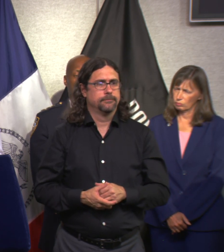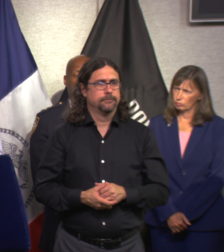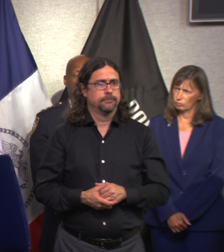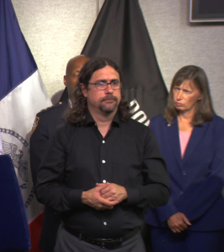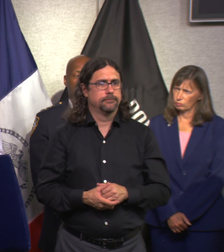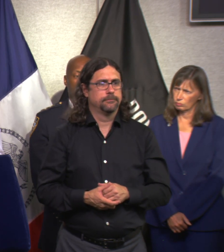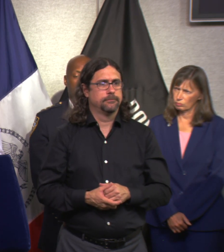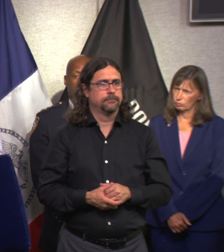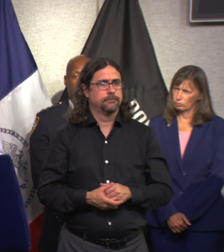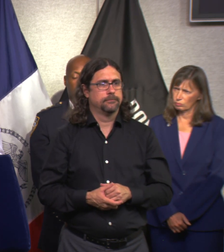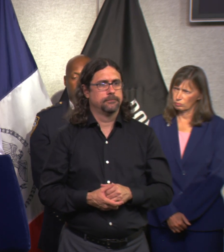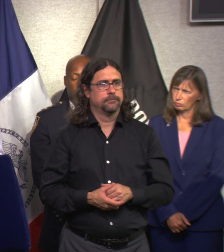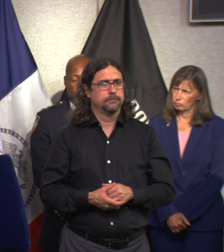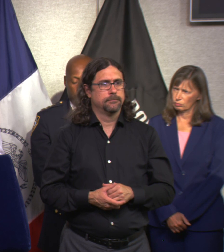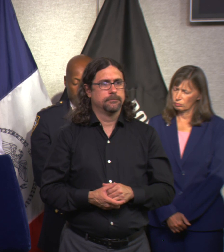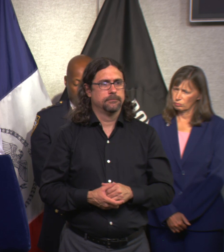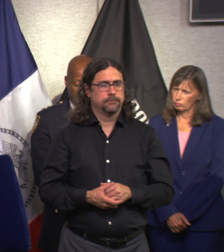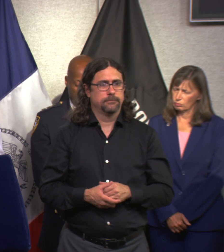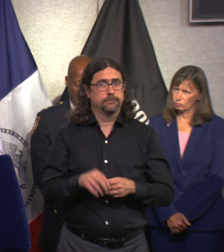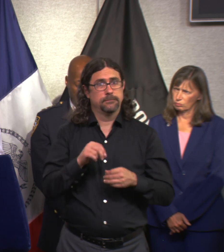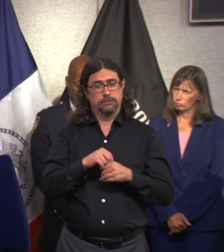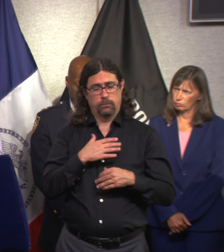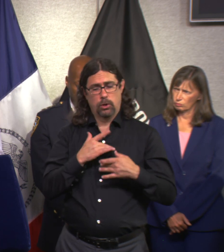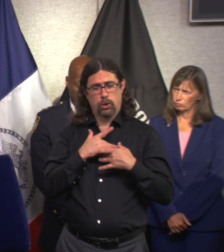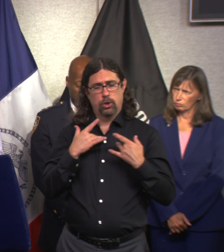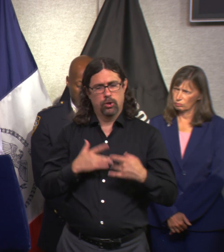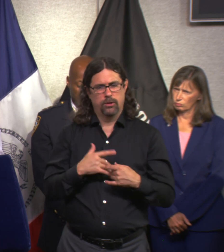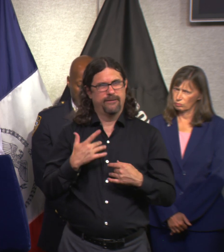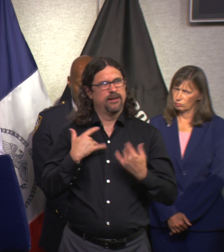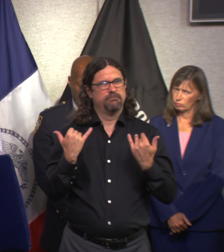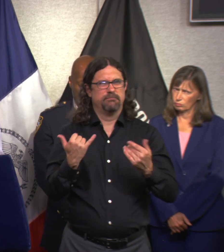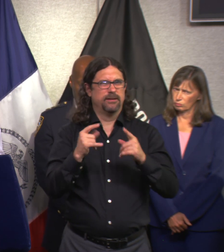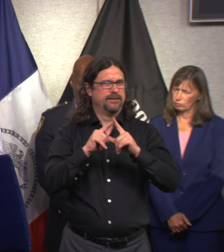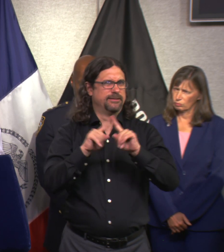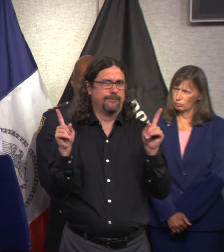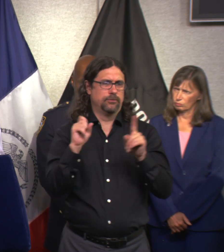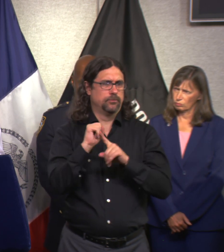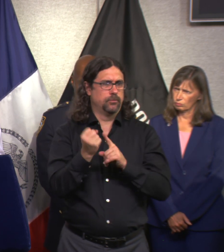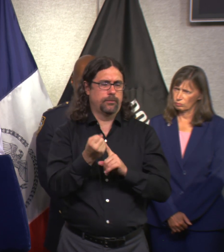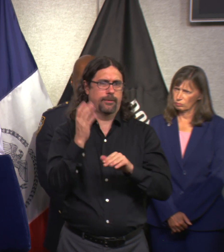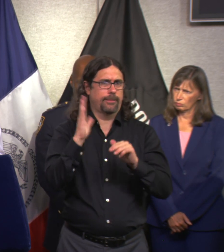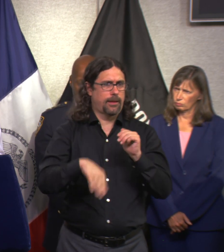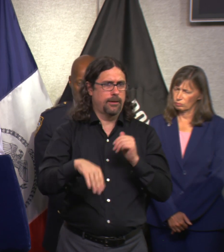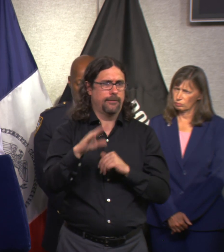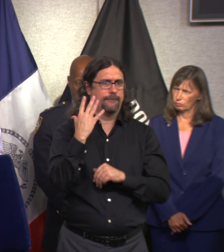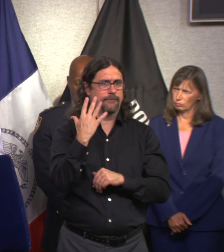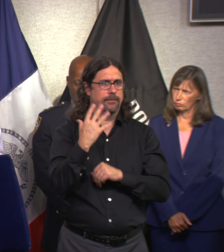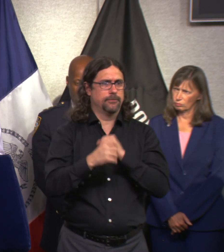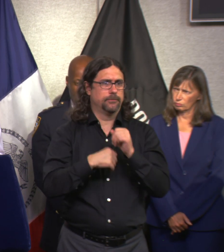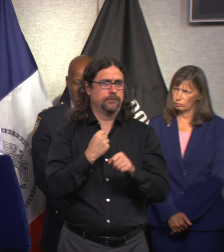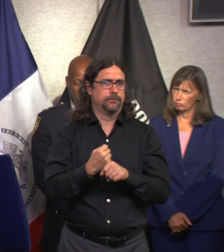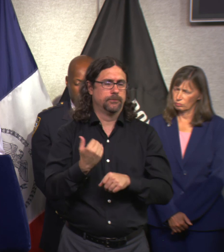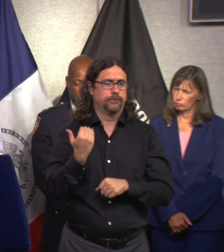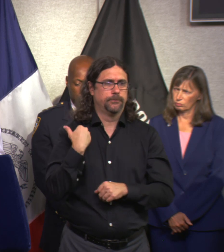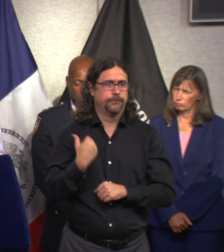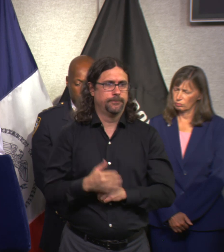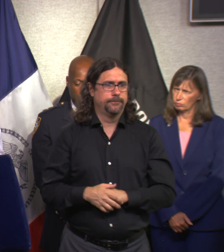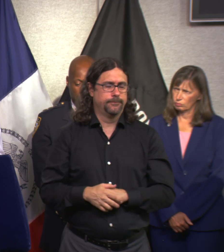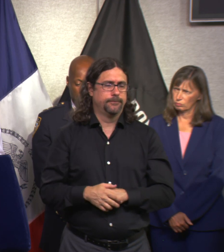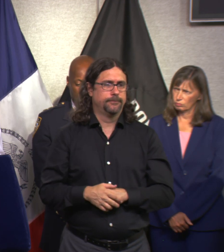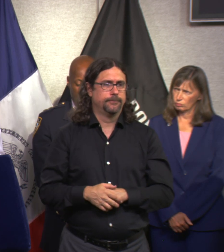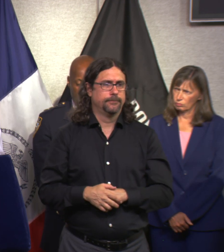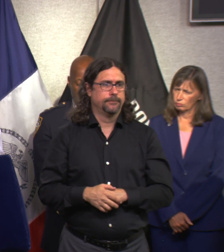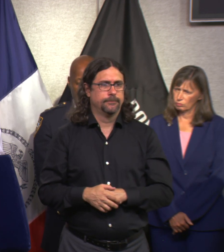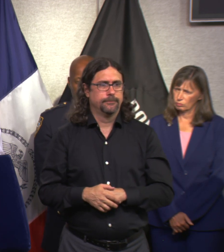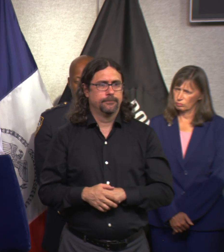systemic change in policing has been constant and intense, and is deep-seated now. And I believe